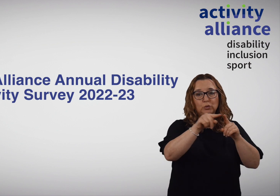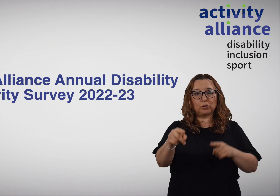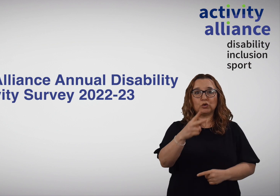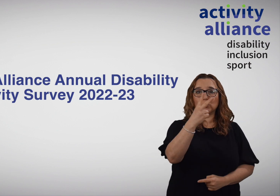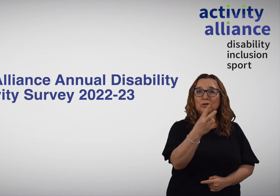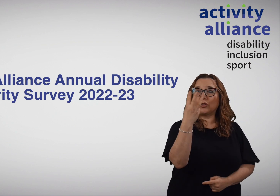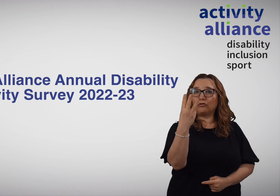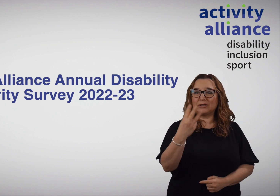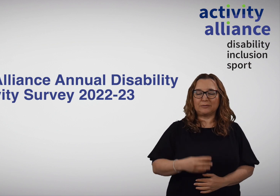2023.